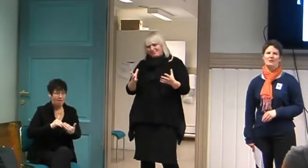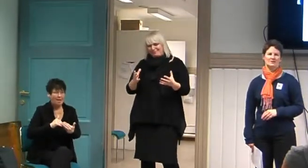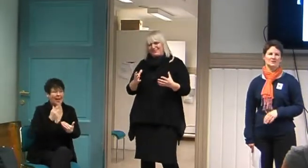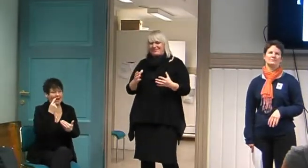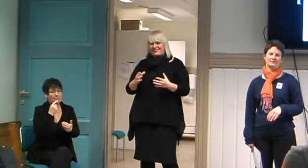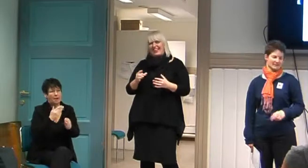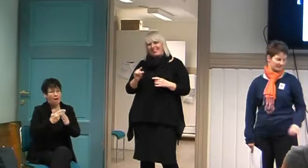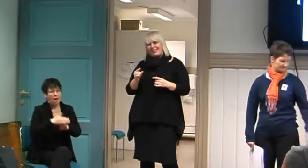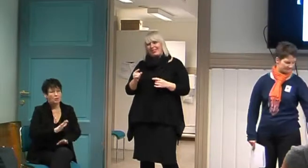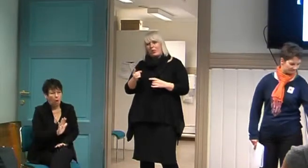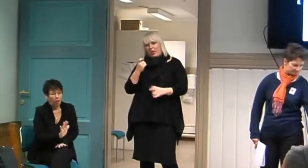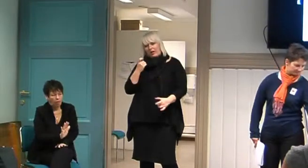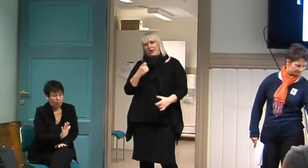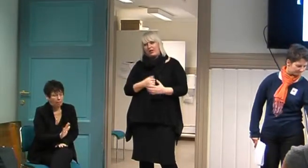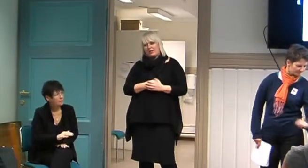bit harder.